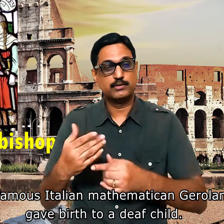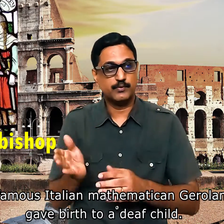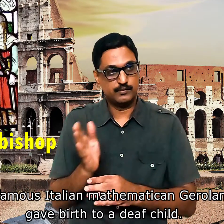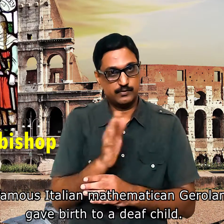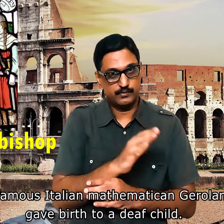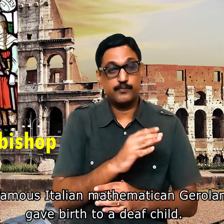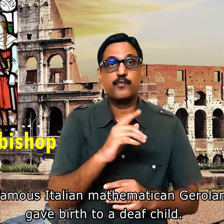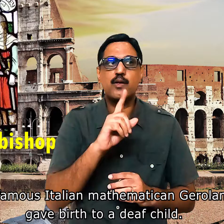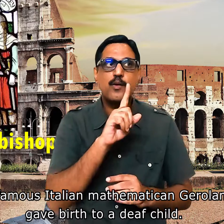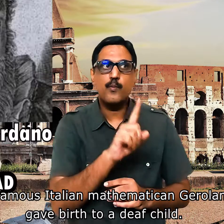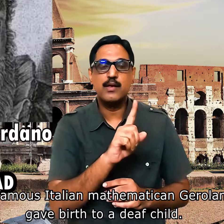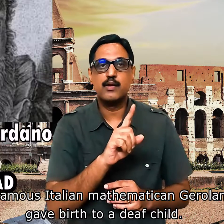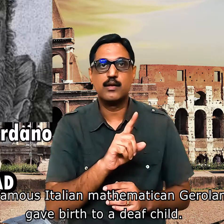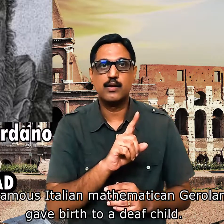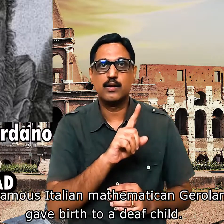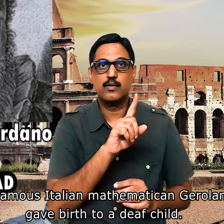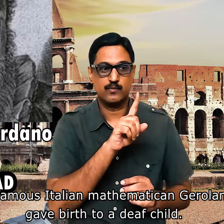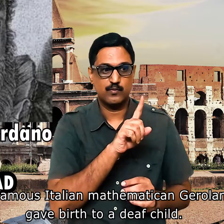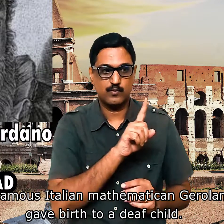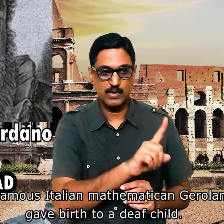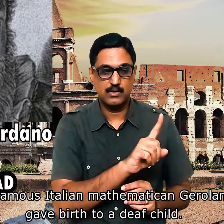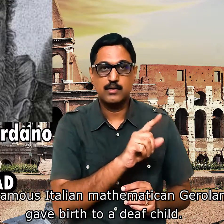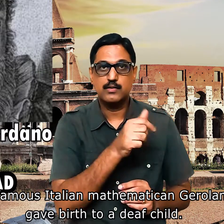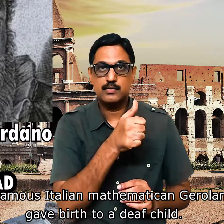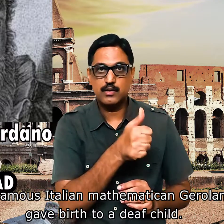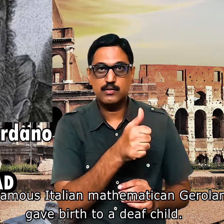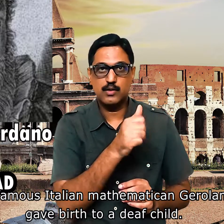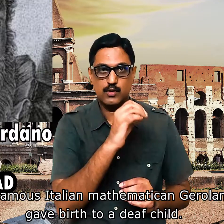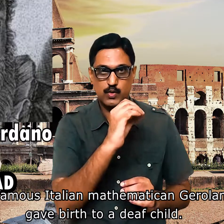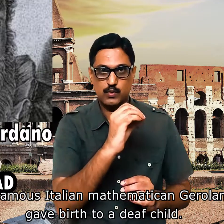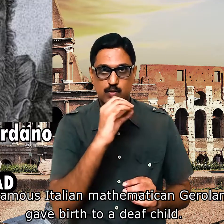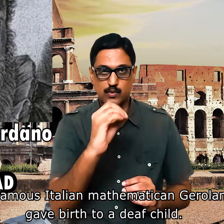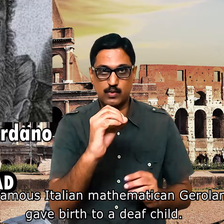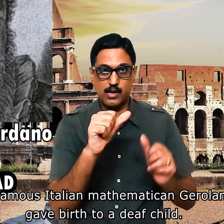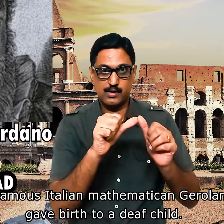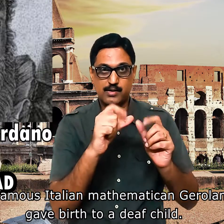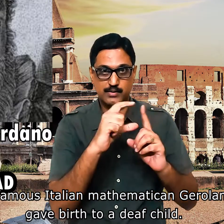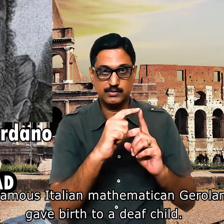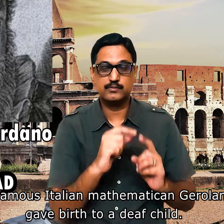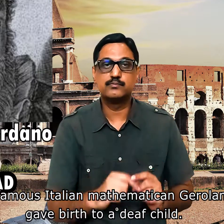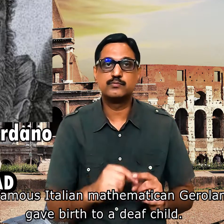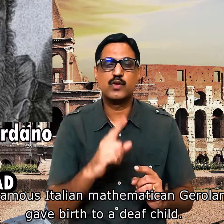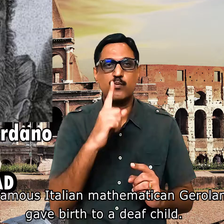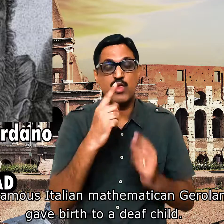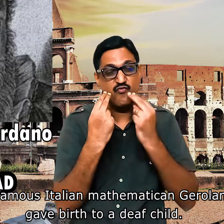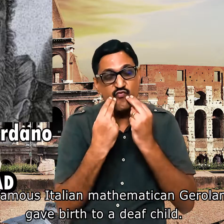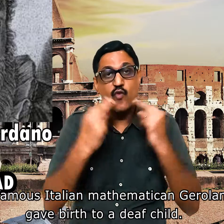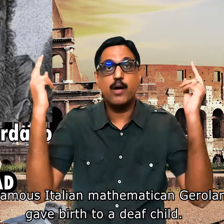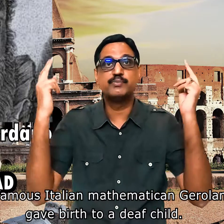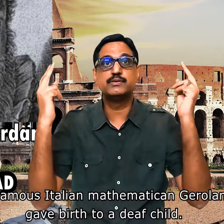In 1600 AD, a famous Italian mathematician, Girolamo Cardano, gave birth to a deaf